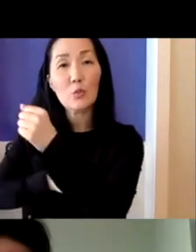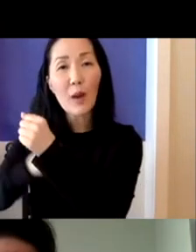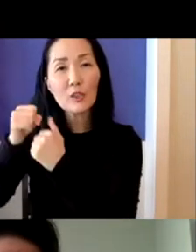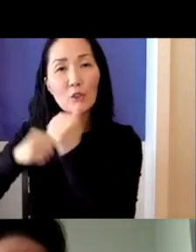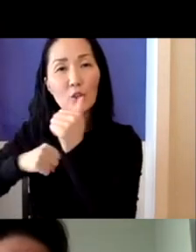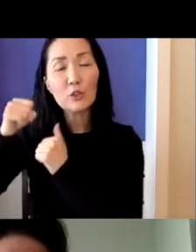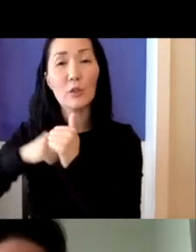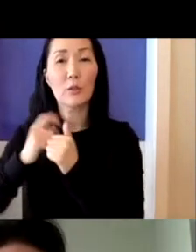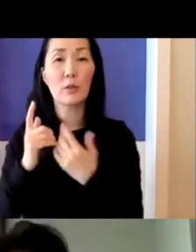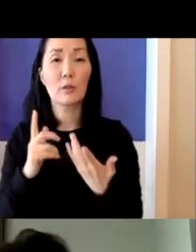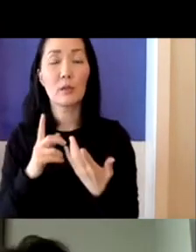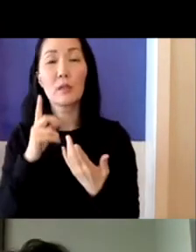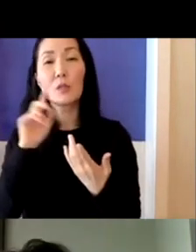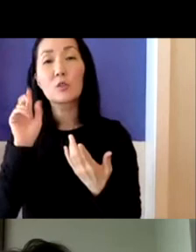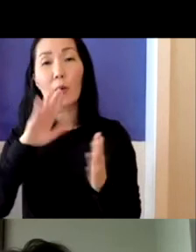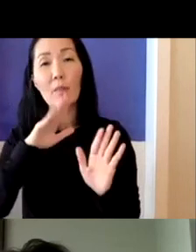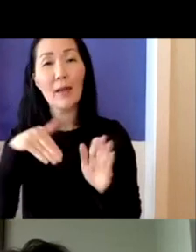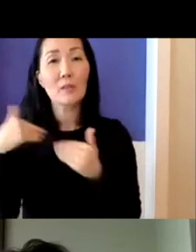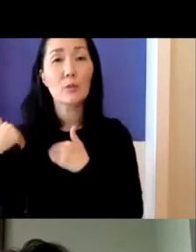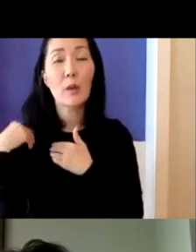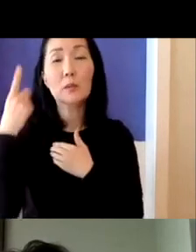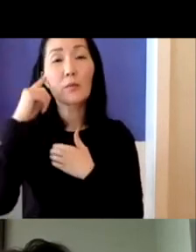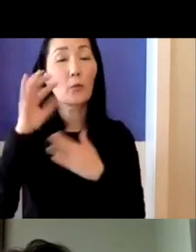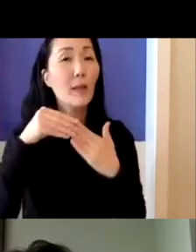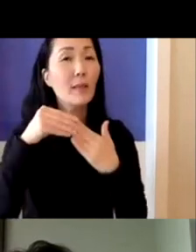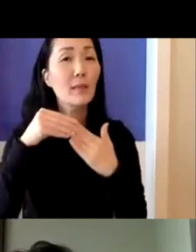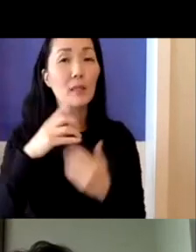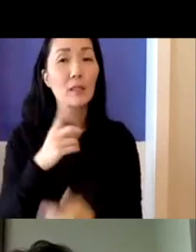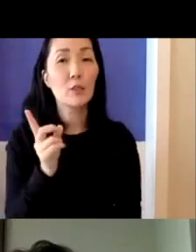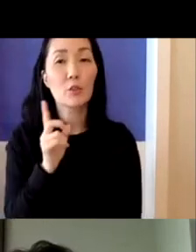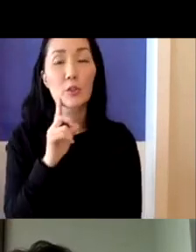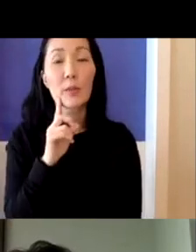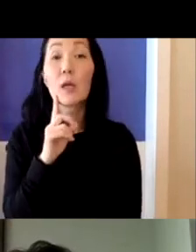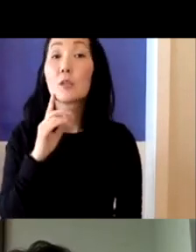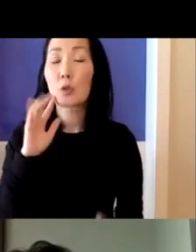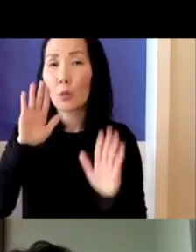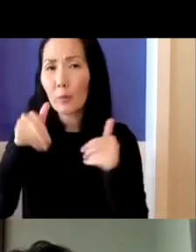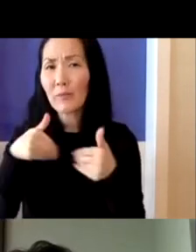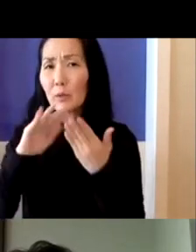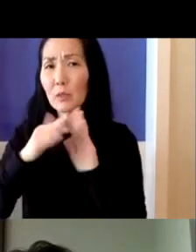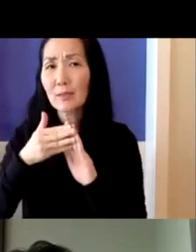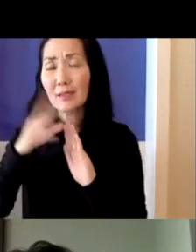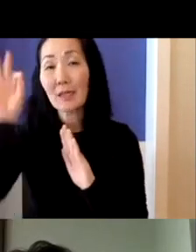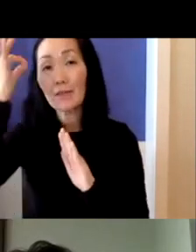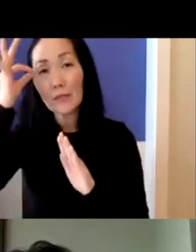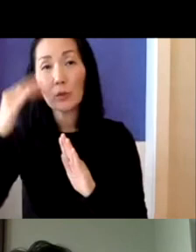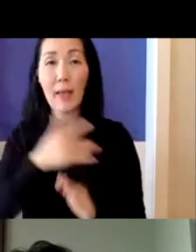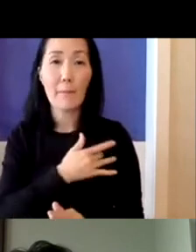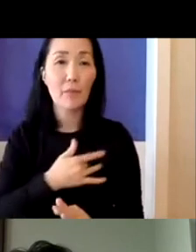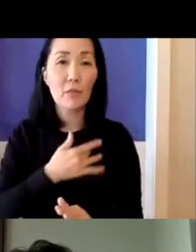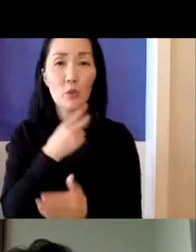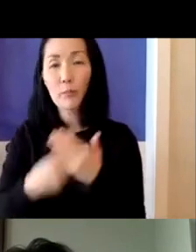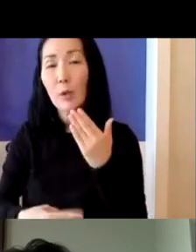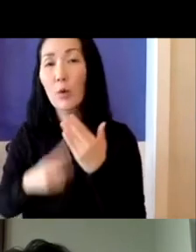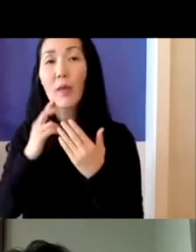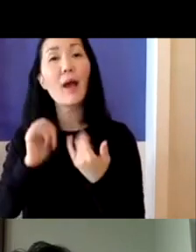that's leadership in terms of when we're looking at cities, provincial and federal governments looking to how do we invest